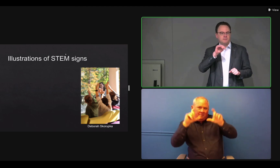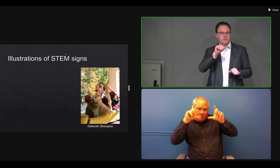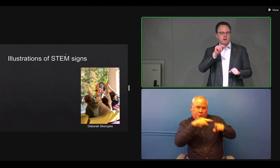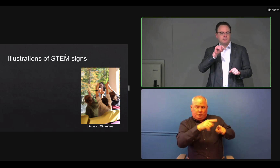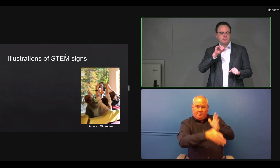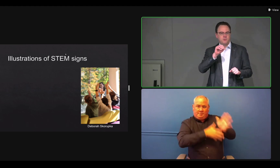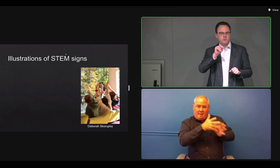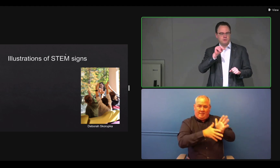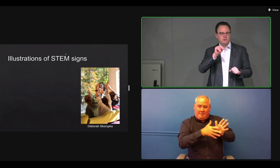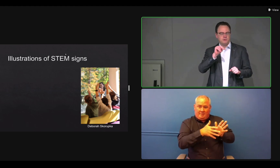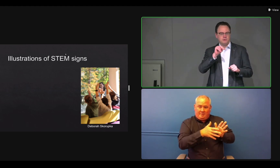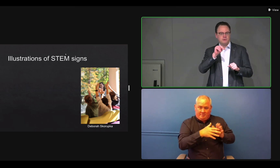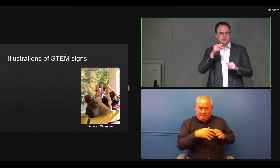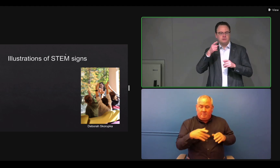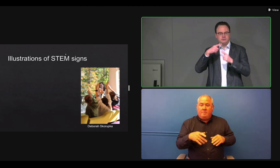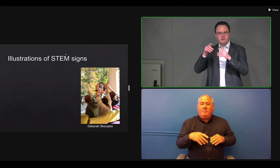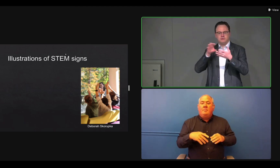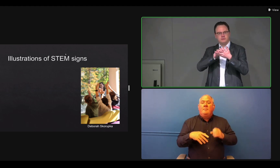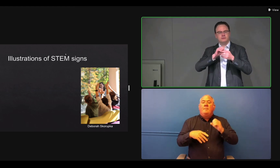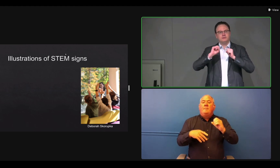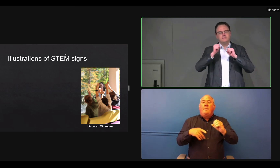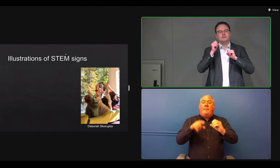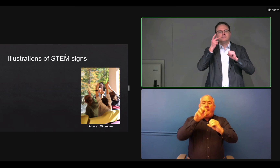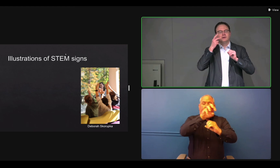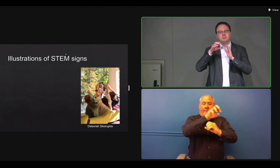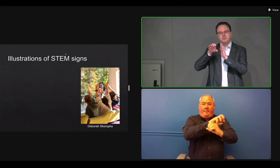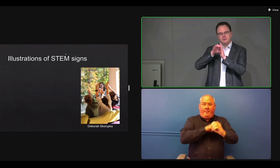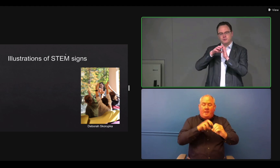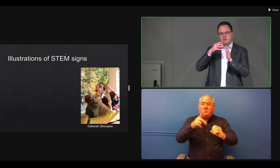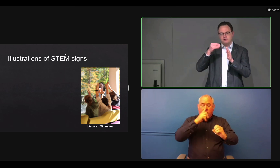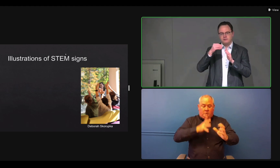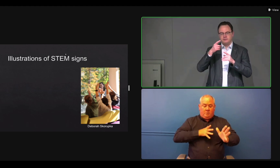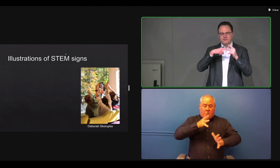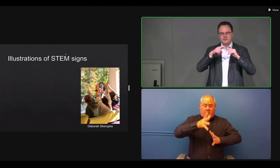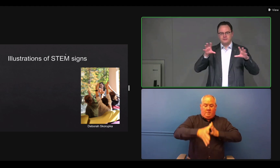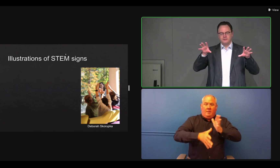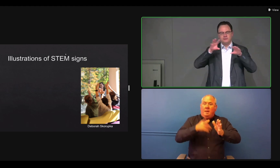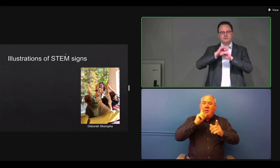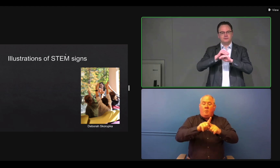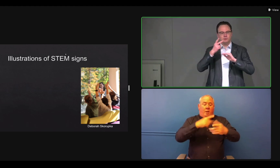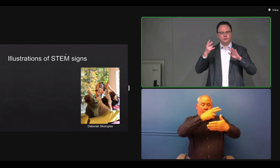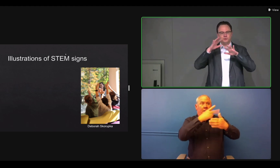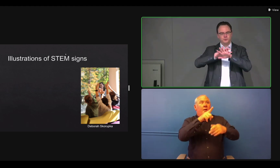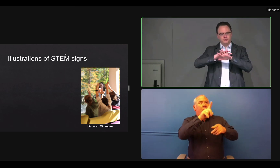them in a static form, but also in an animated form.